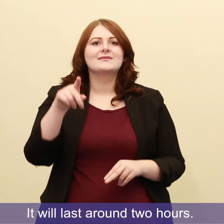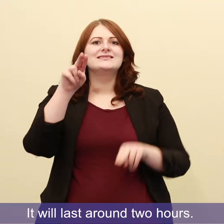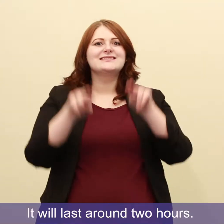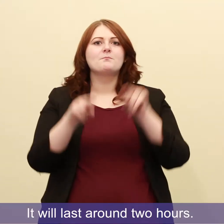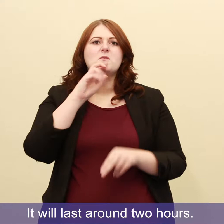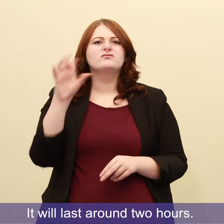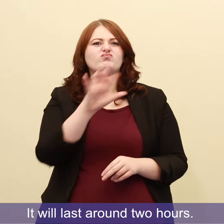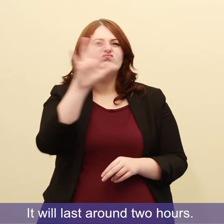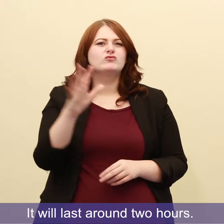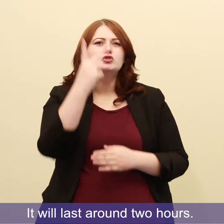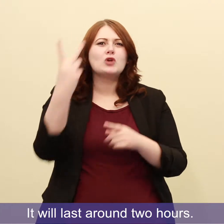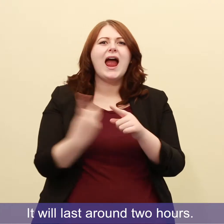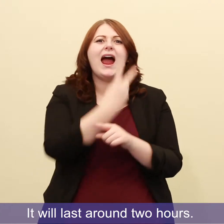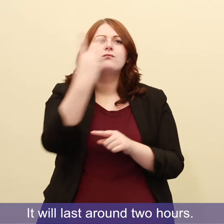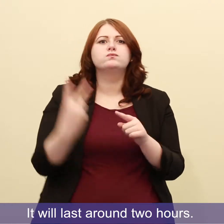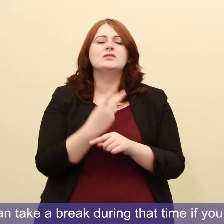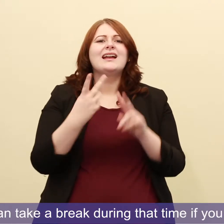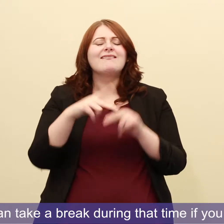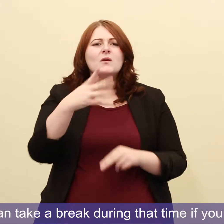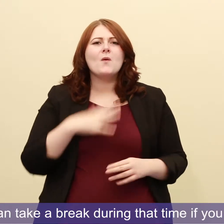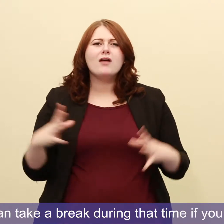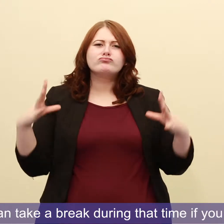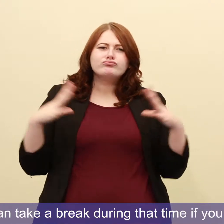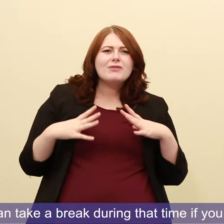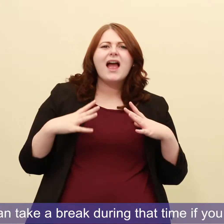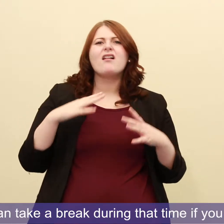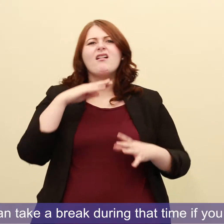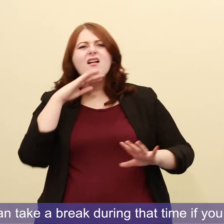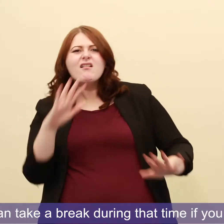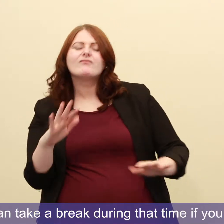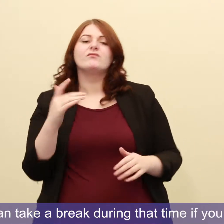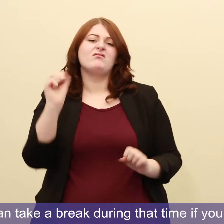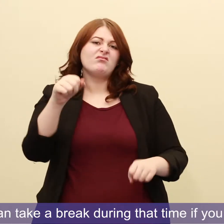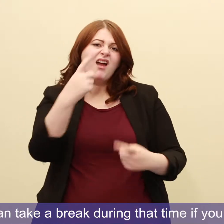It will last around 2 hours. You can take a break during that time if you wish.